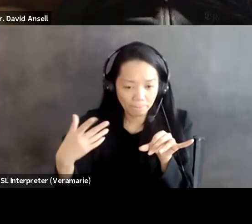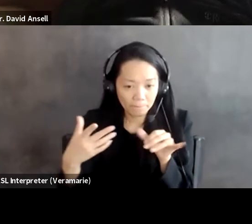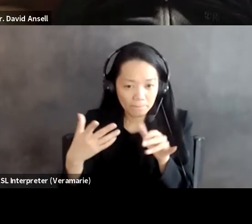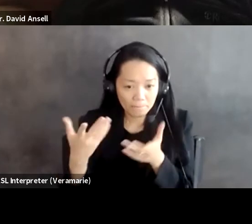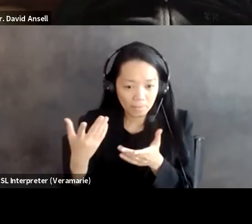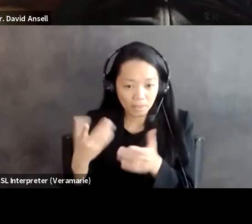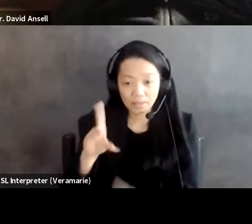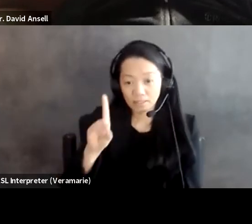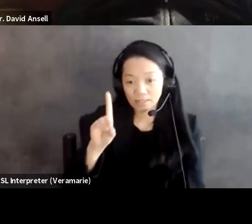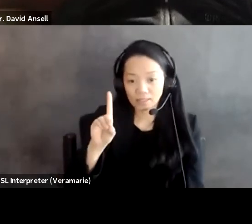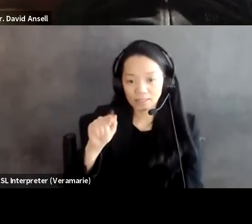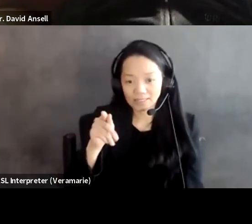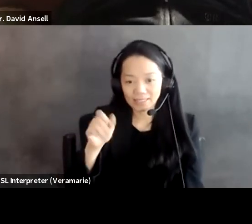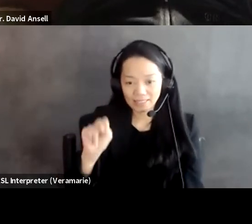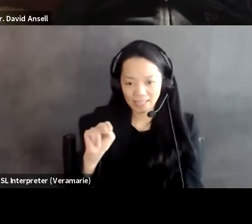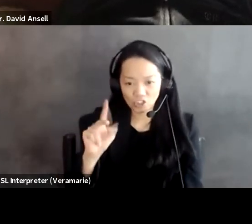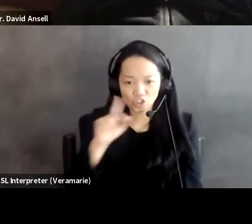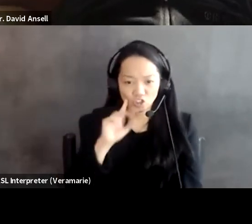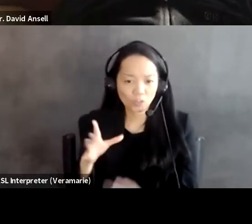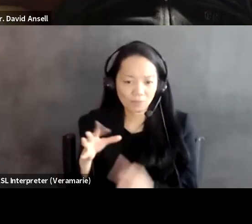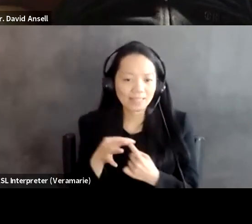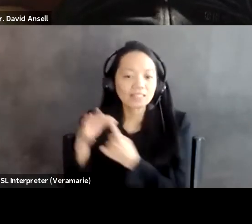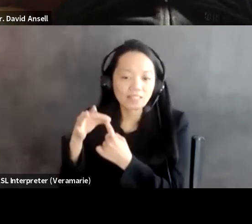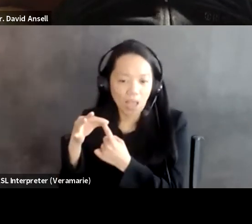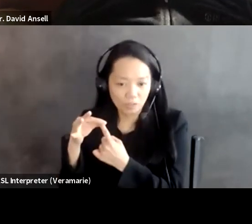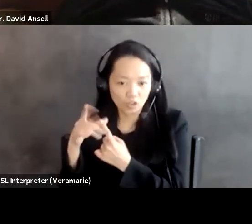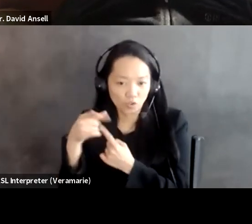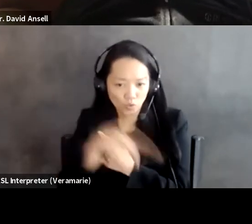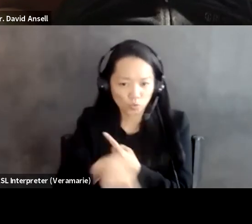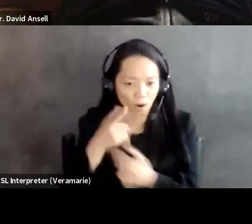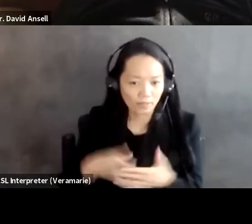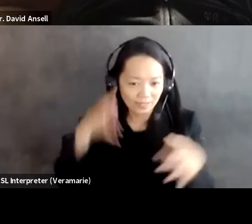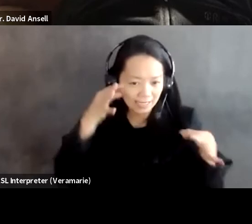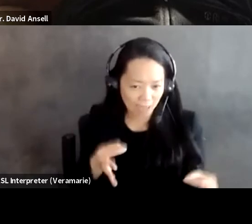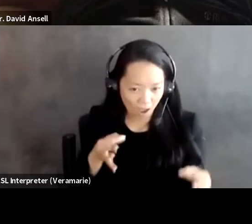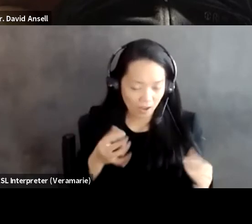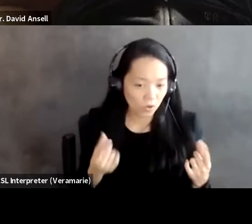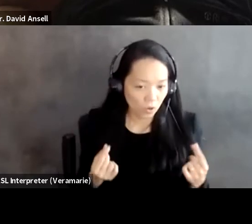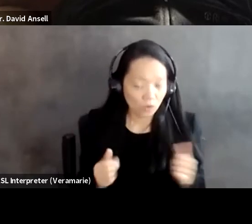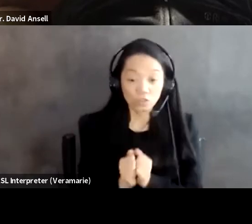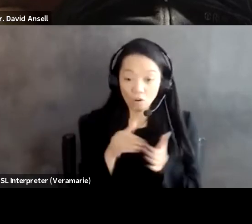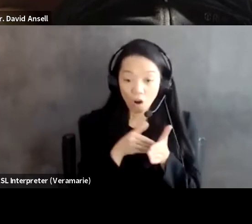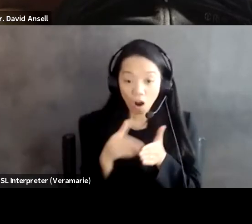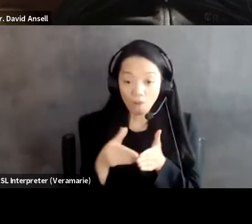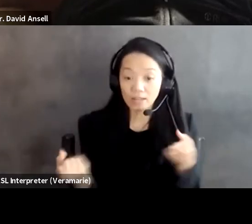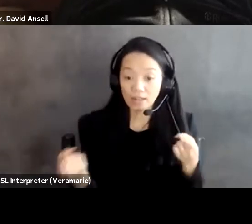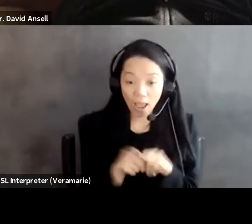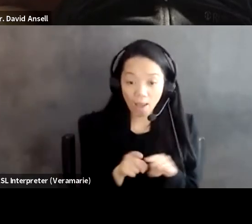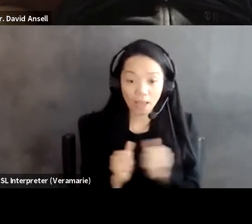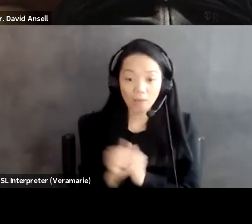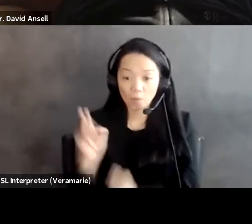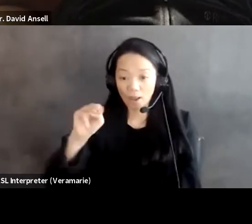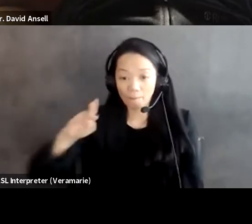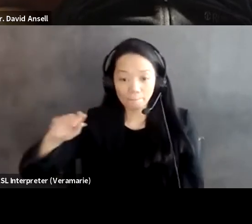detention should be the exception to the rule. And we too often through the